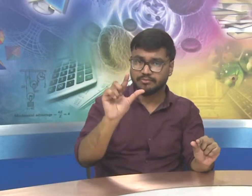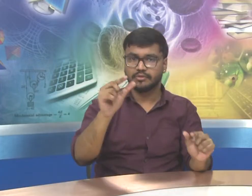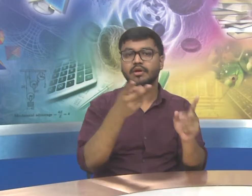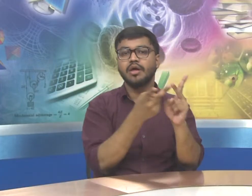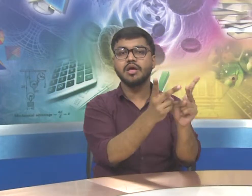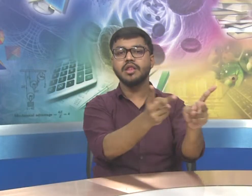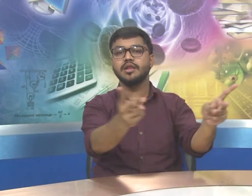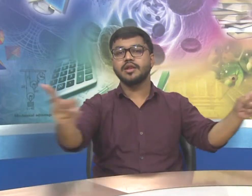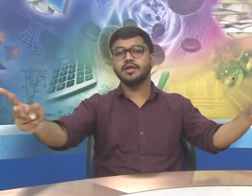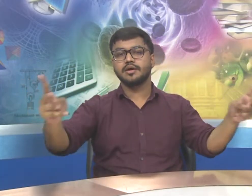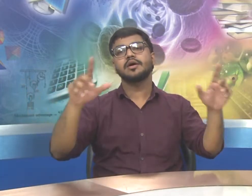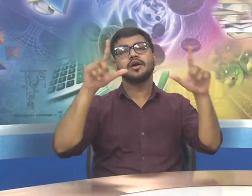For example,